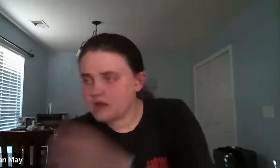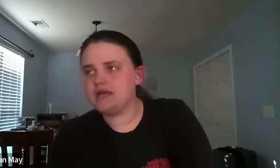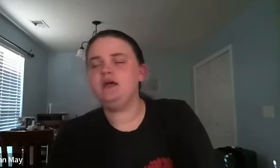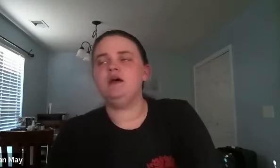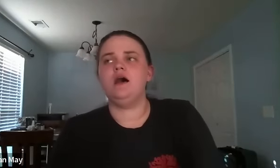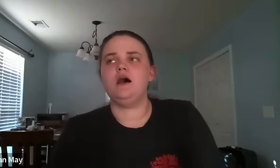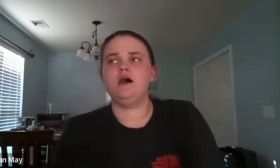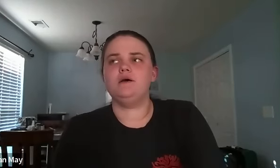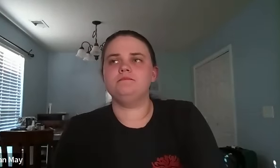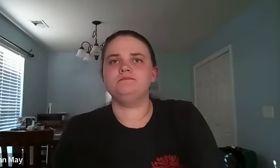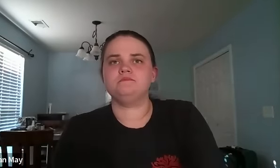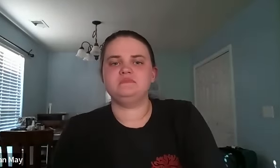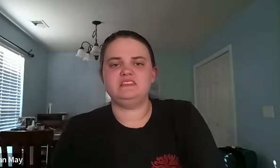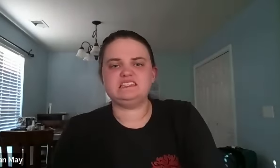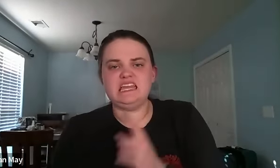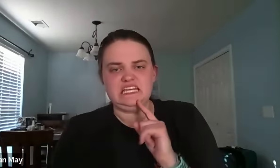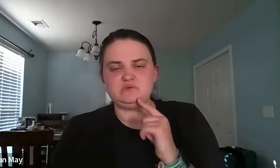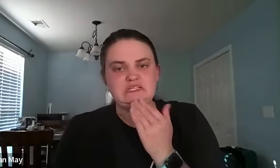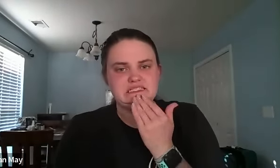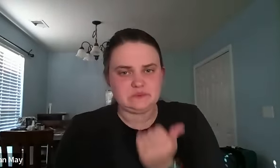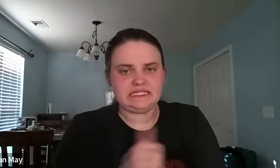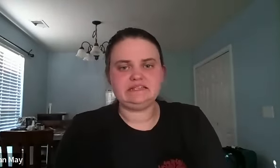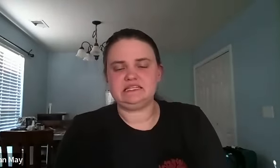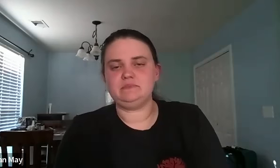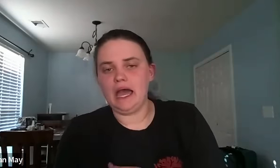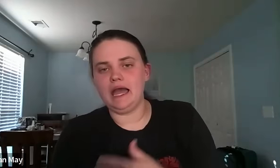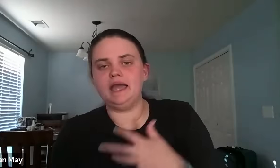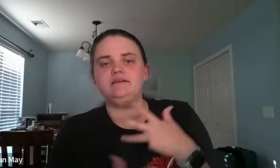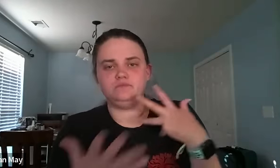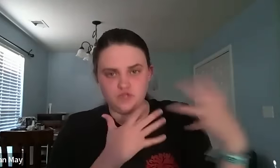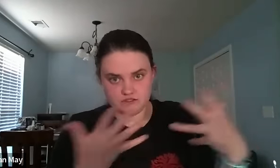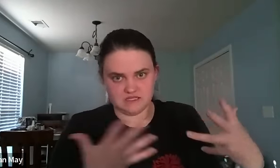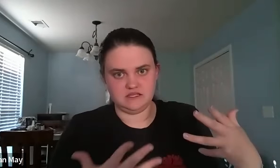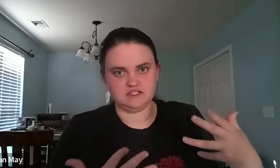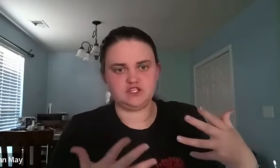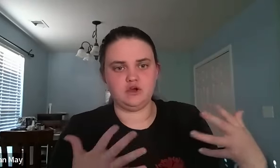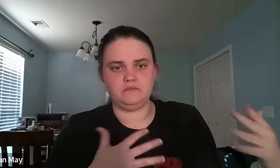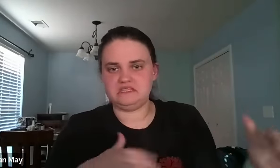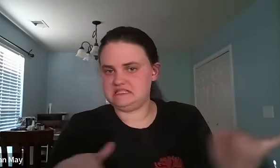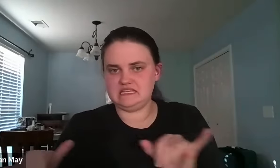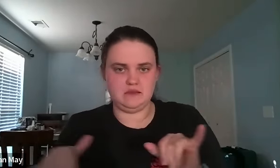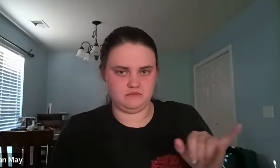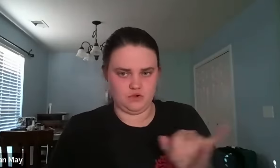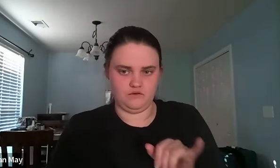boy. This candy is really sweet, this pie, those kinds of things. So it's the same